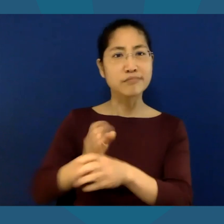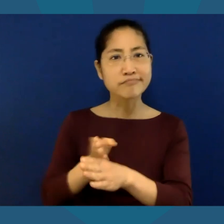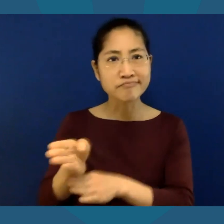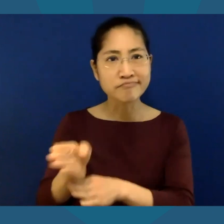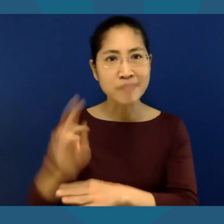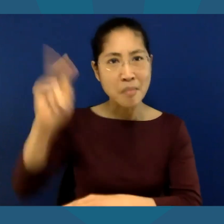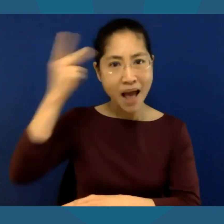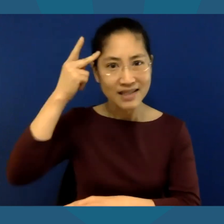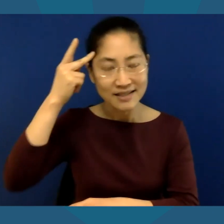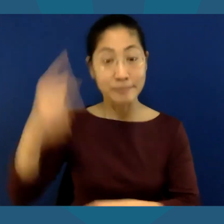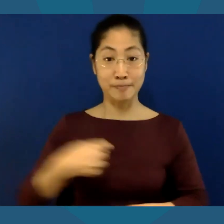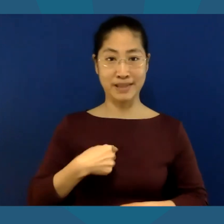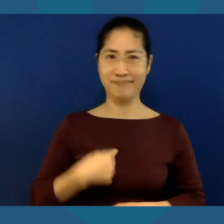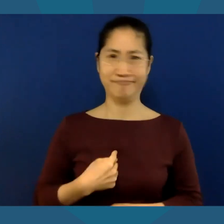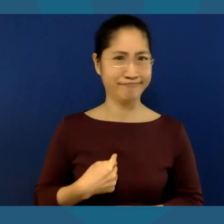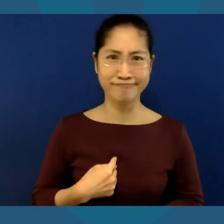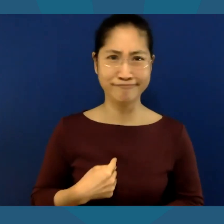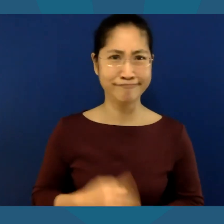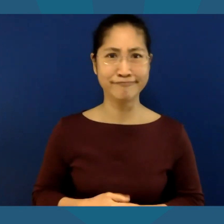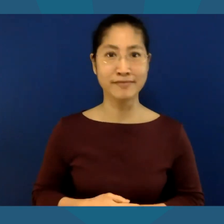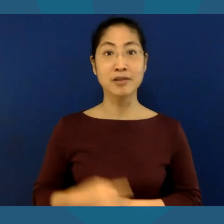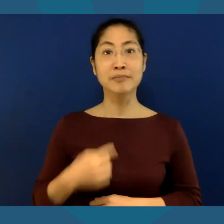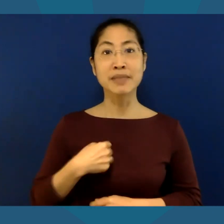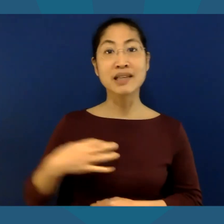I am not a career politician.